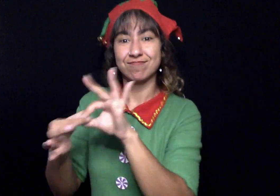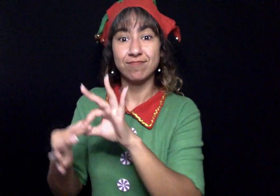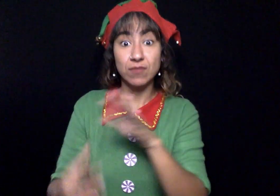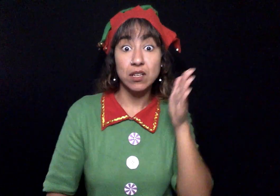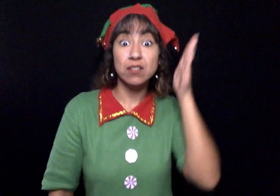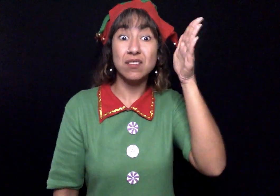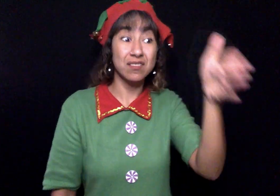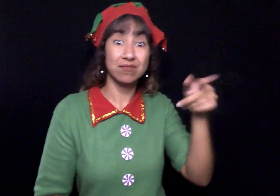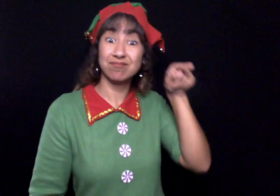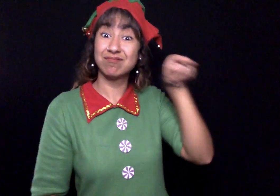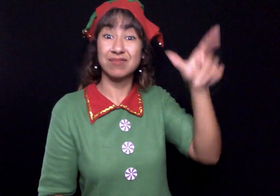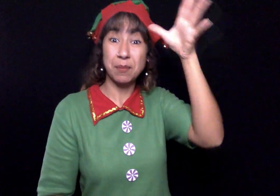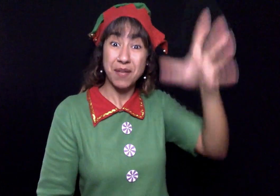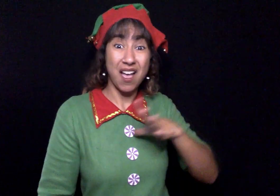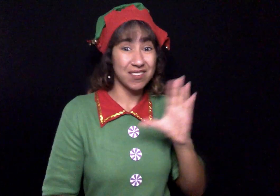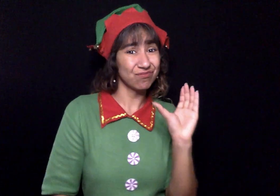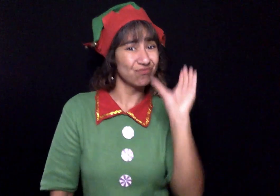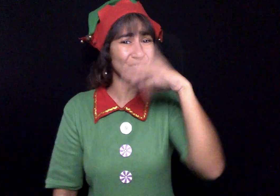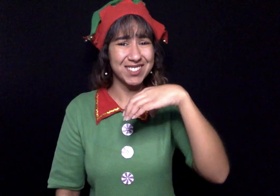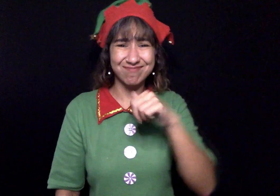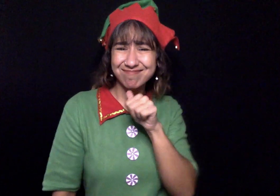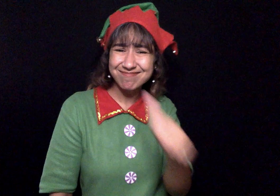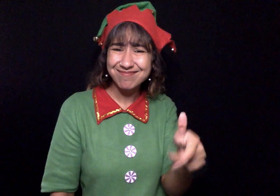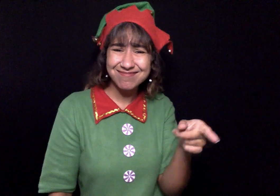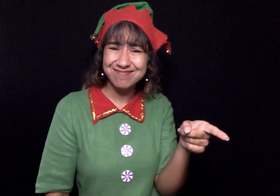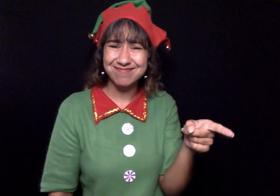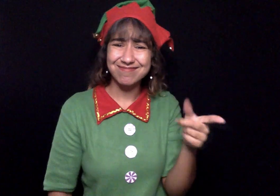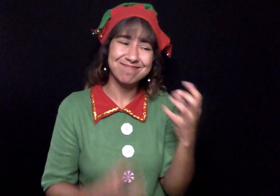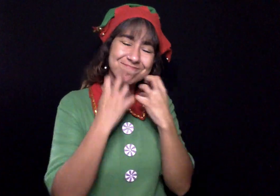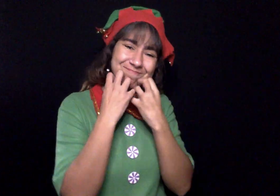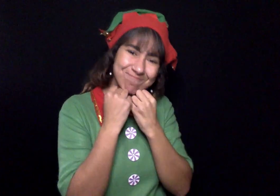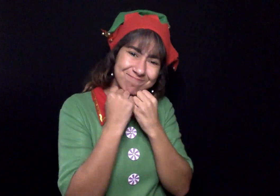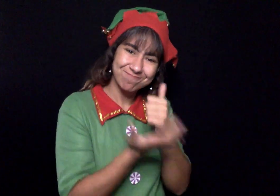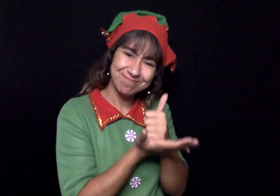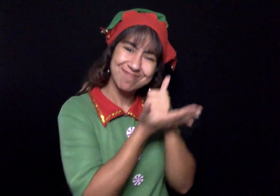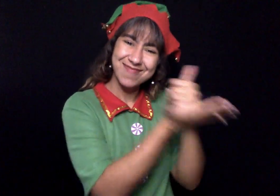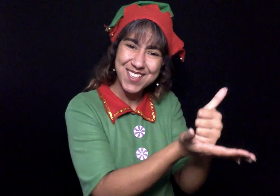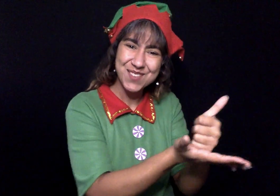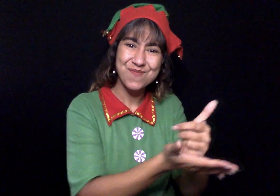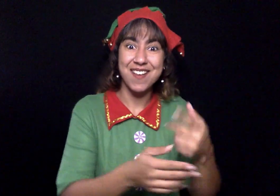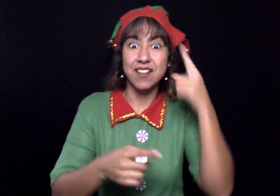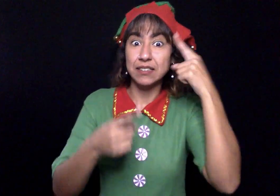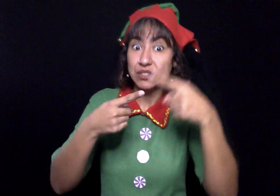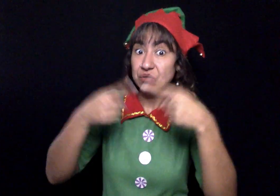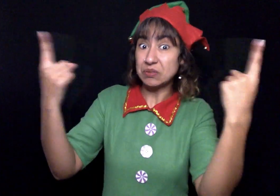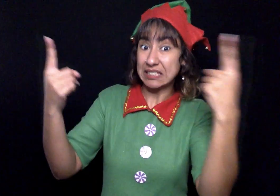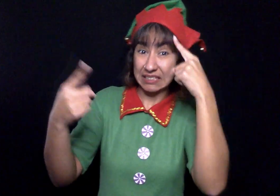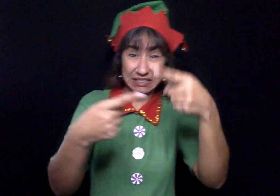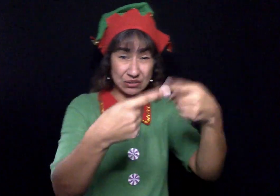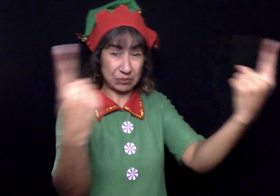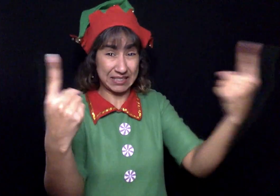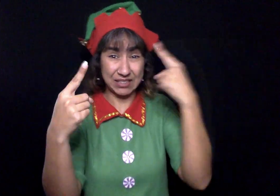it don't matter if we agree It all comes down to love Put a little